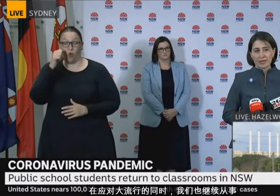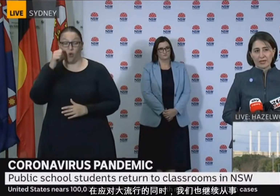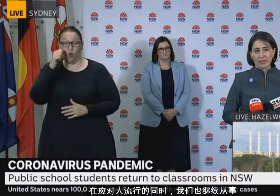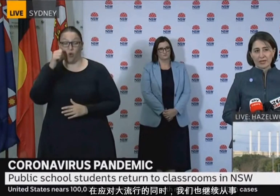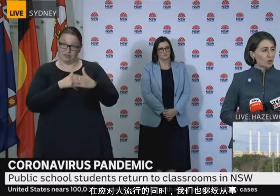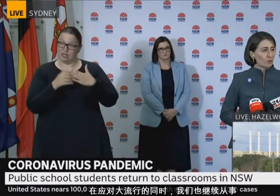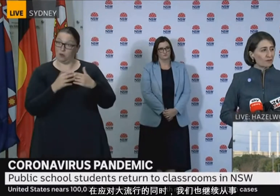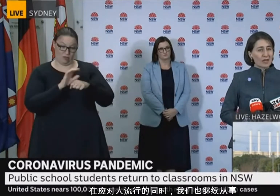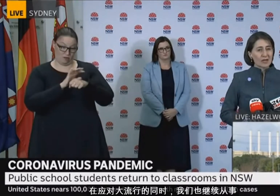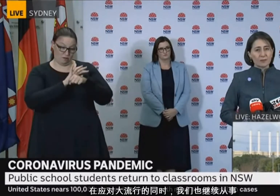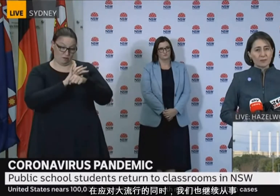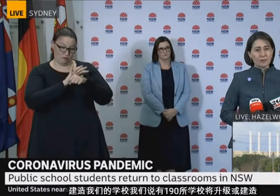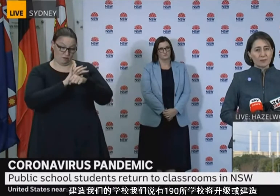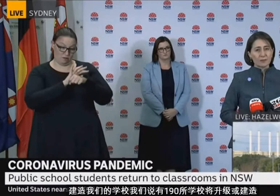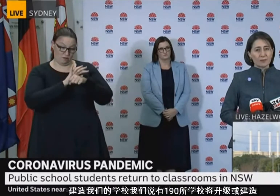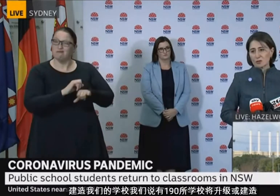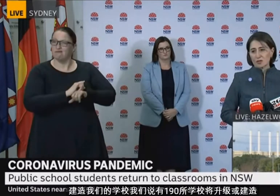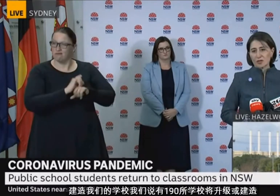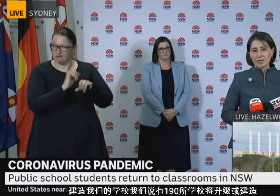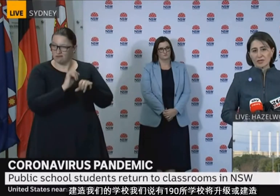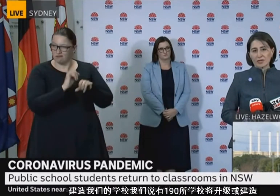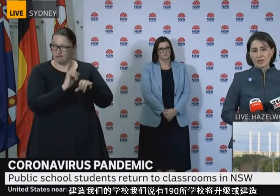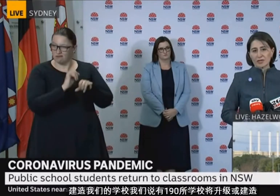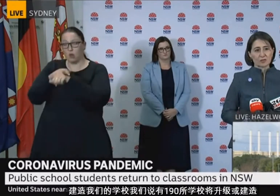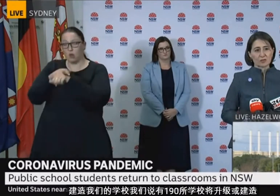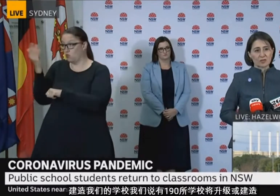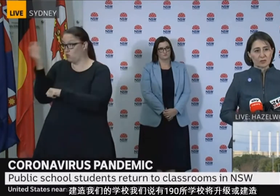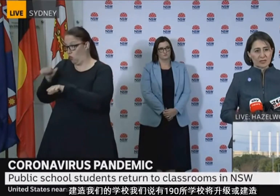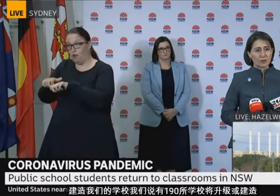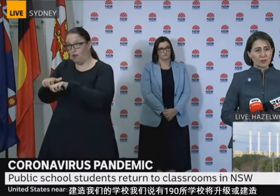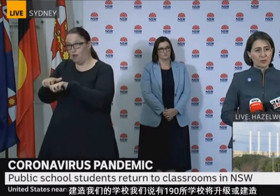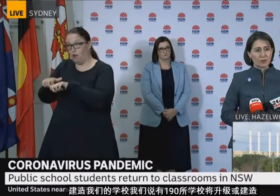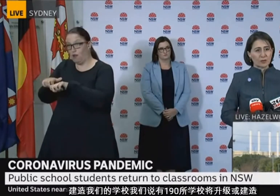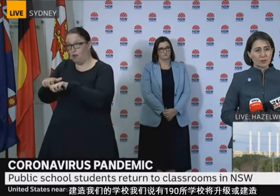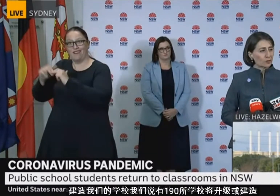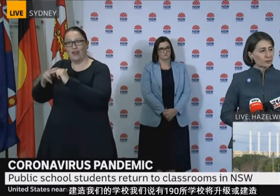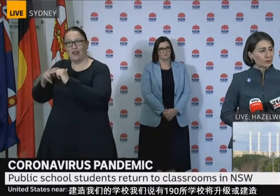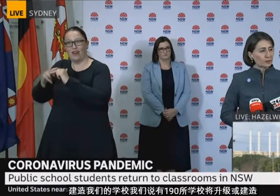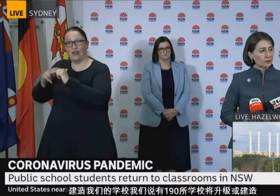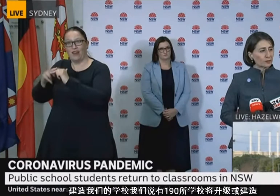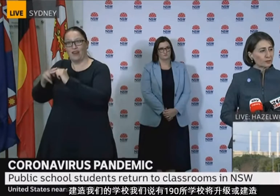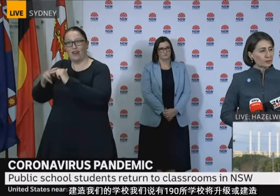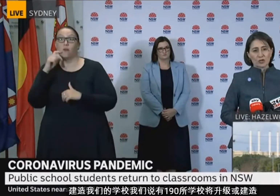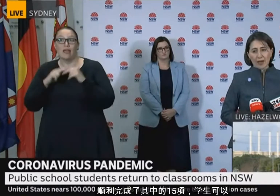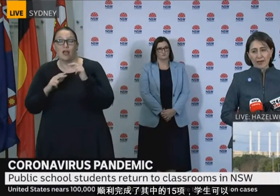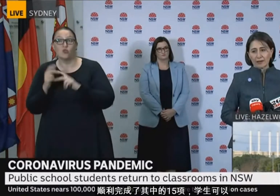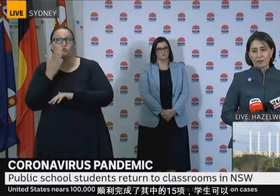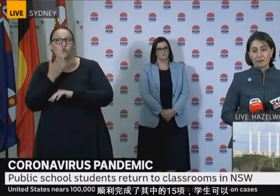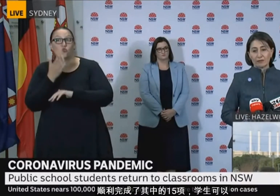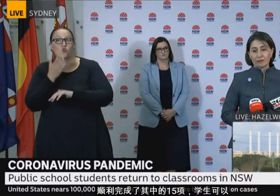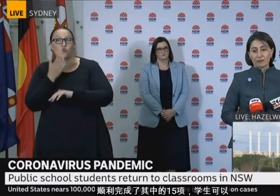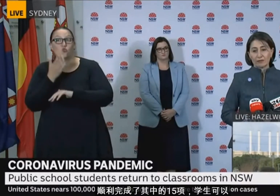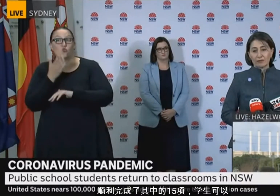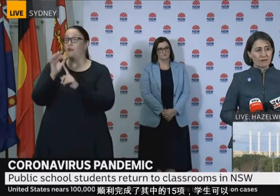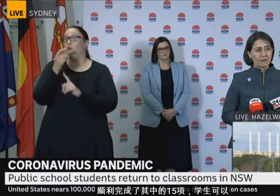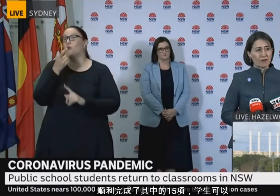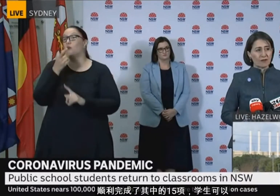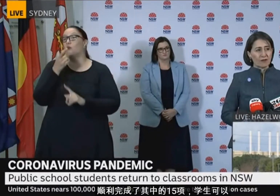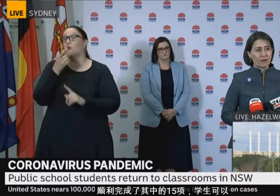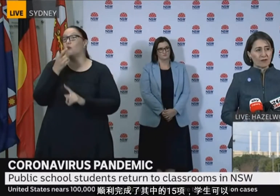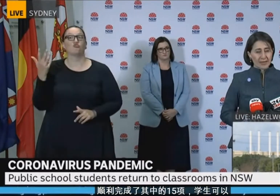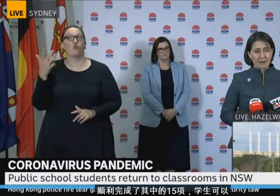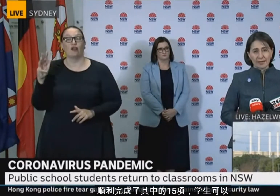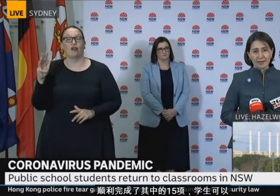with the pandemic, we're also getting on with the job of building our schools. Those 190 schools that we said we'd upgrade or build are on track,